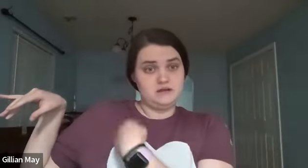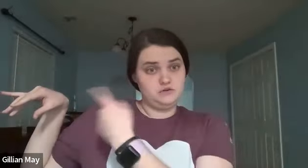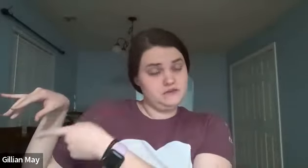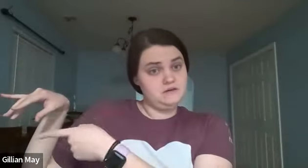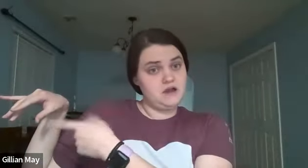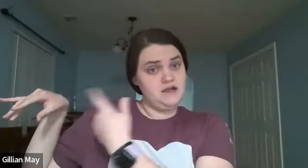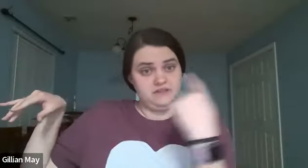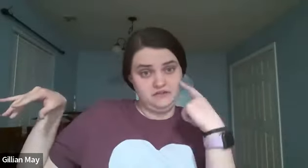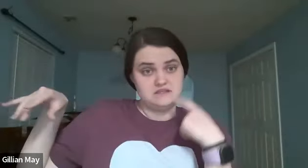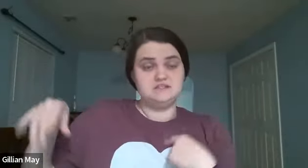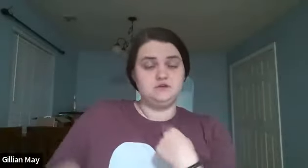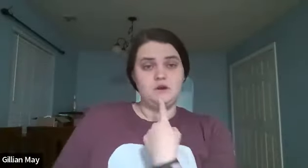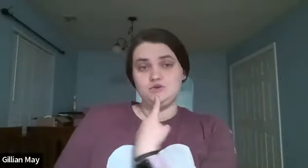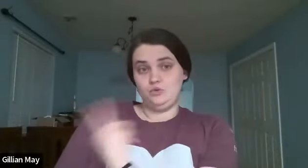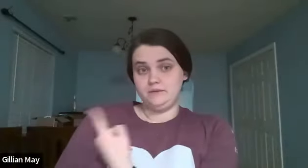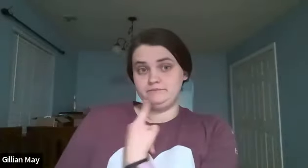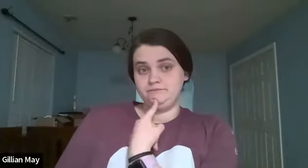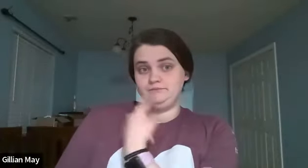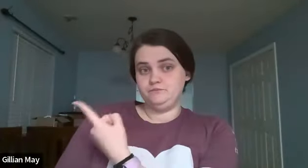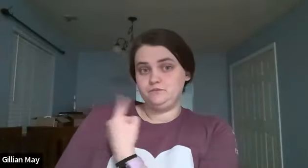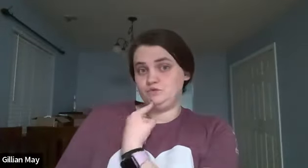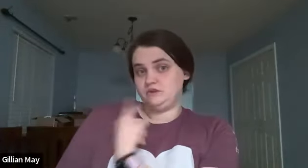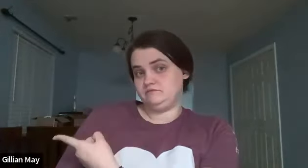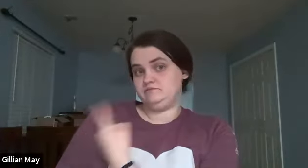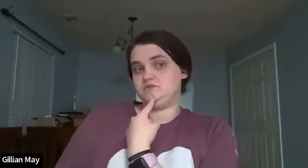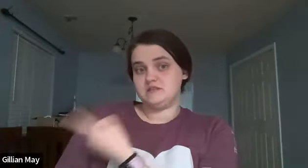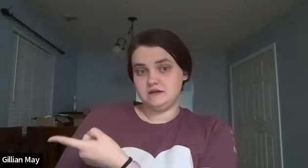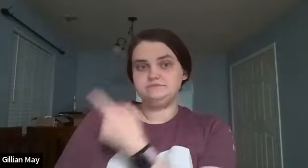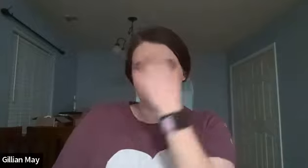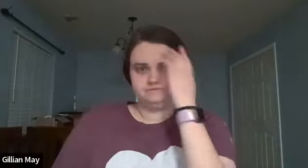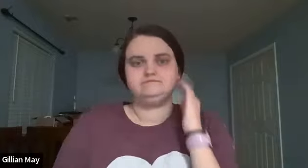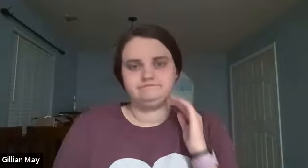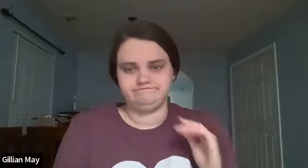I told them, I think this, you would go, I told them to the side.